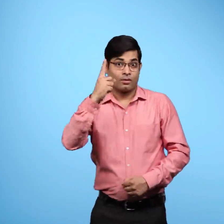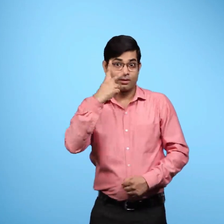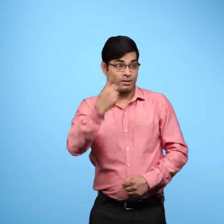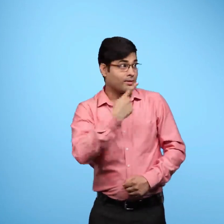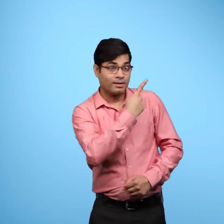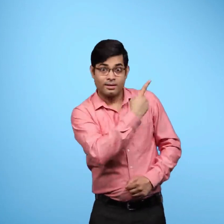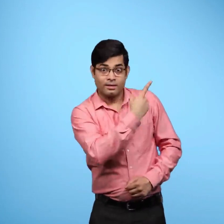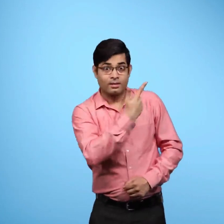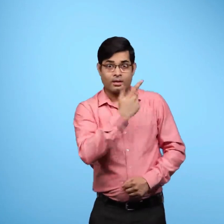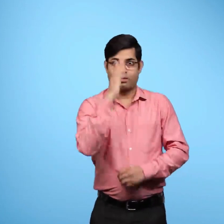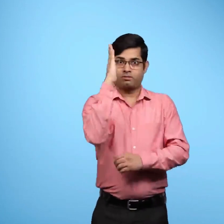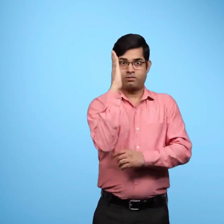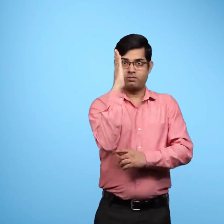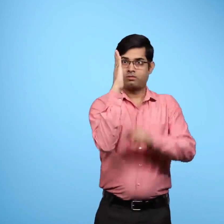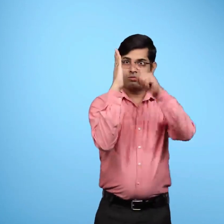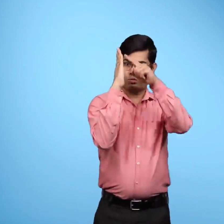Picture 1 shows standing,